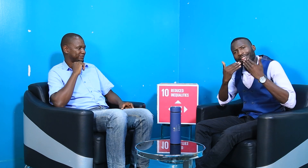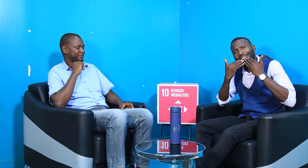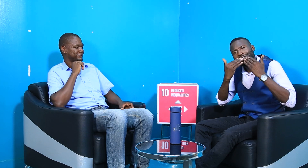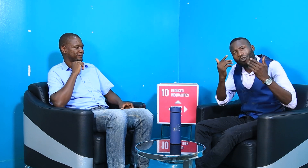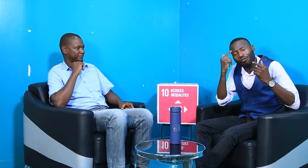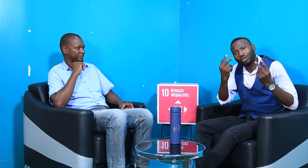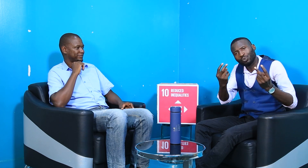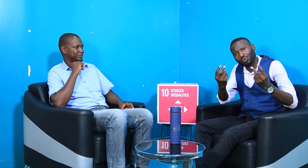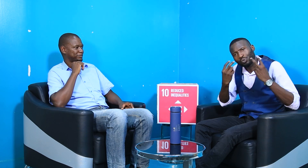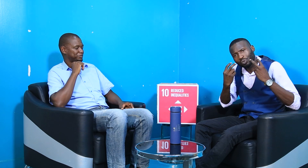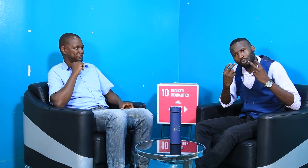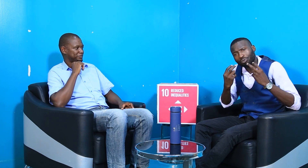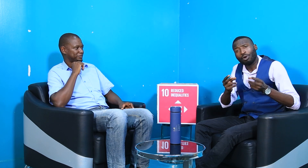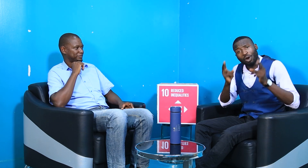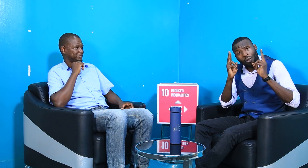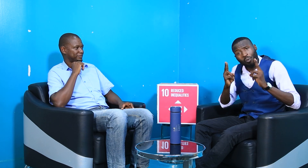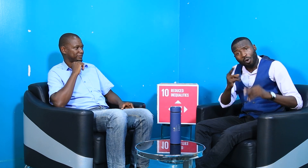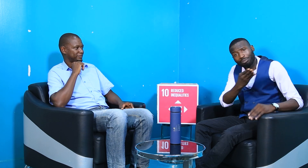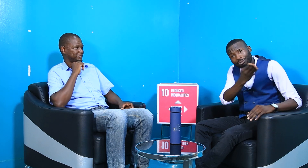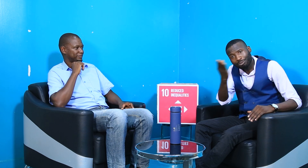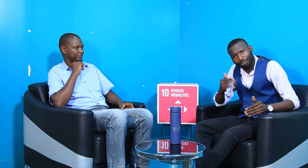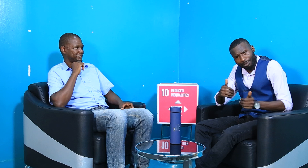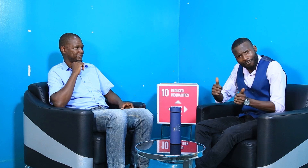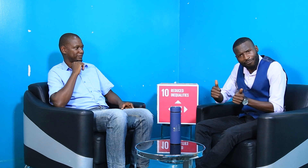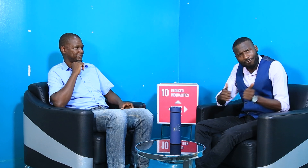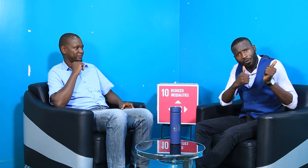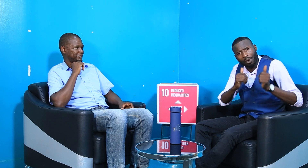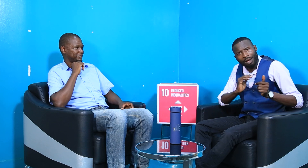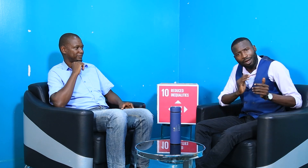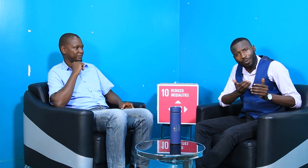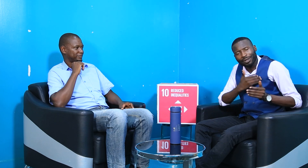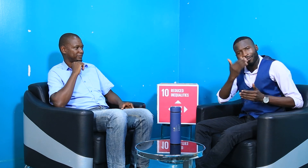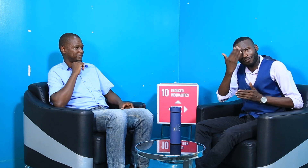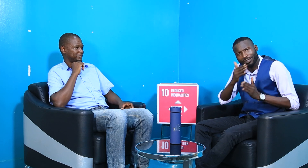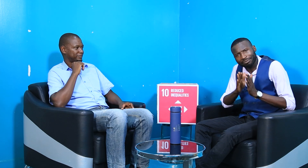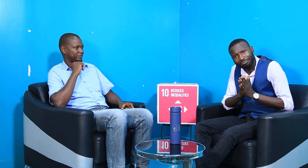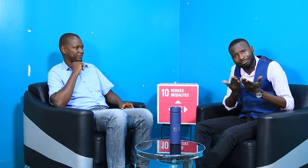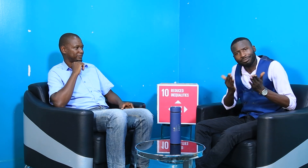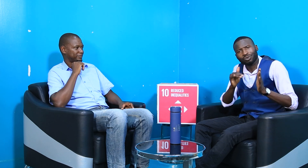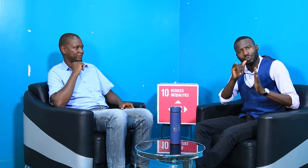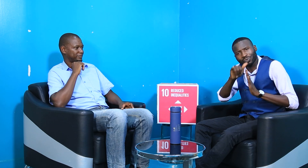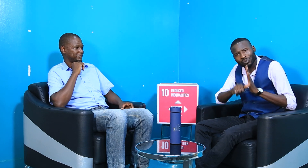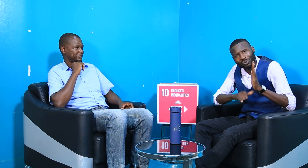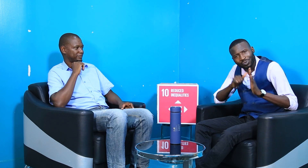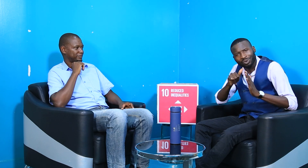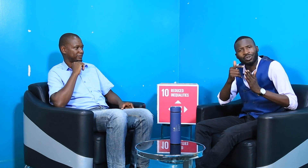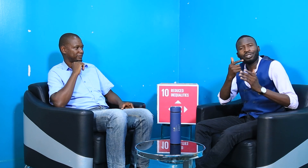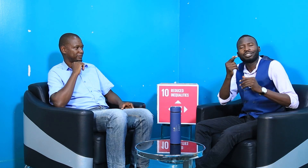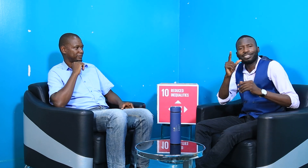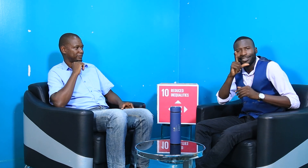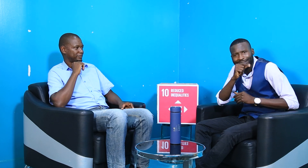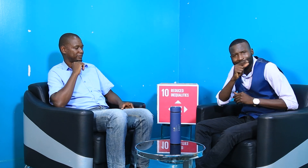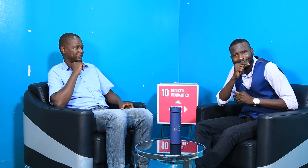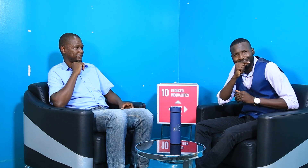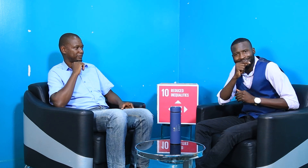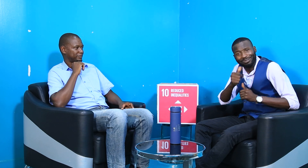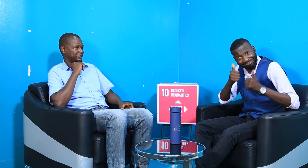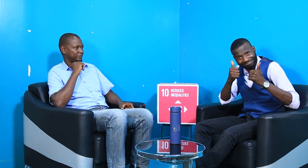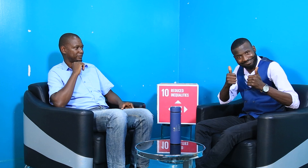to have more discussion about health matters again. Thank you, our viewers out there. I hope you follow our Facebook,